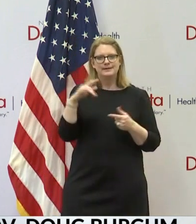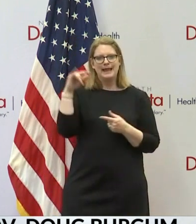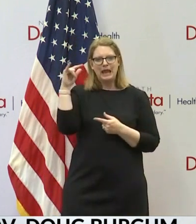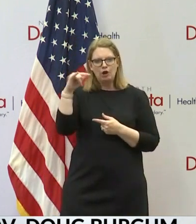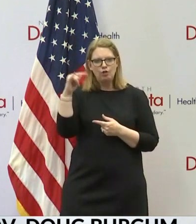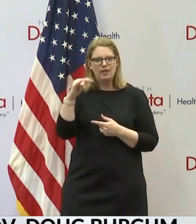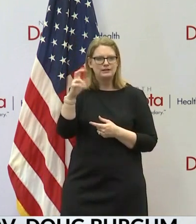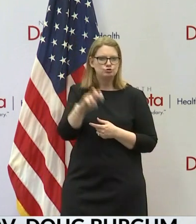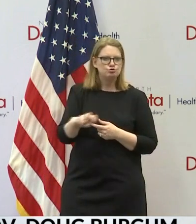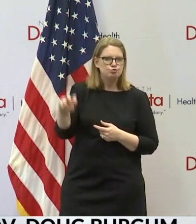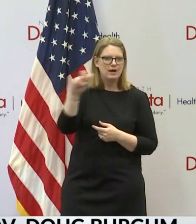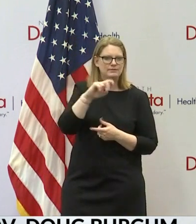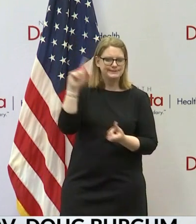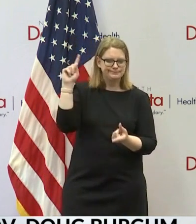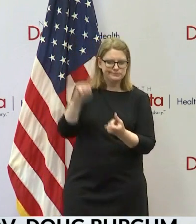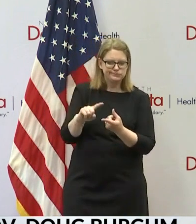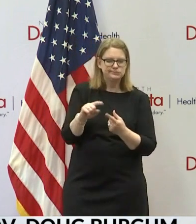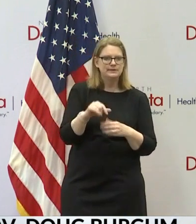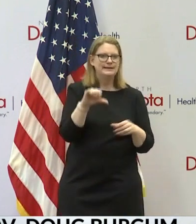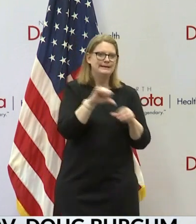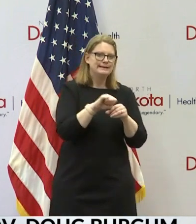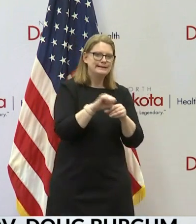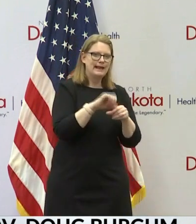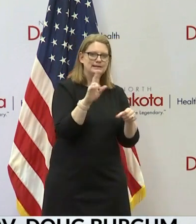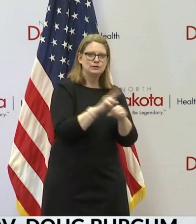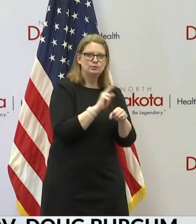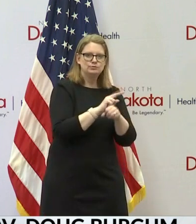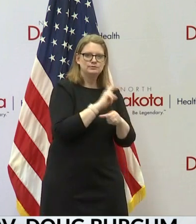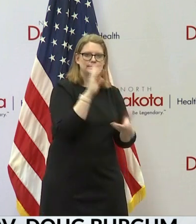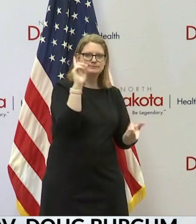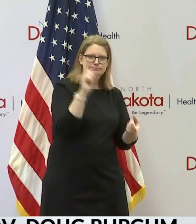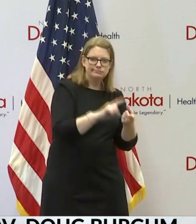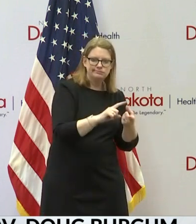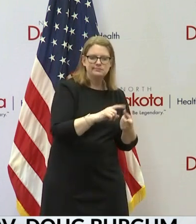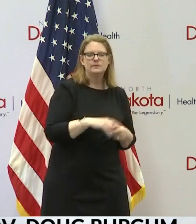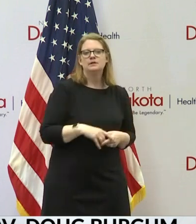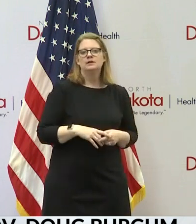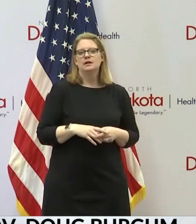airline travel and gasoline consumption, and